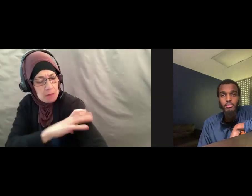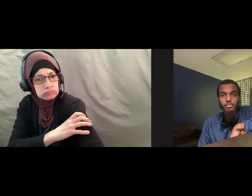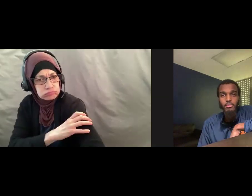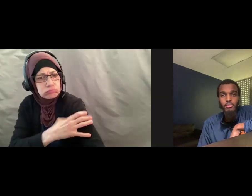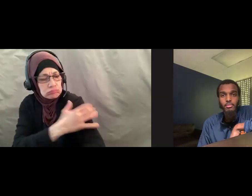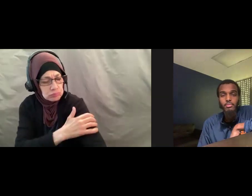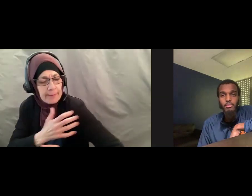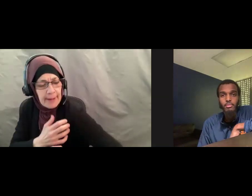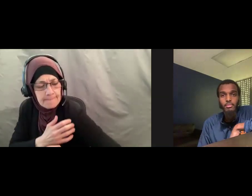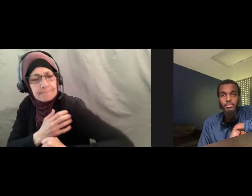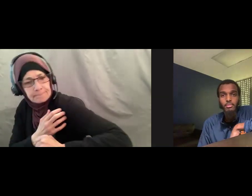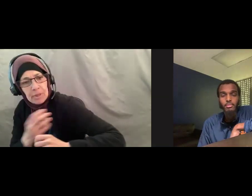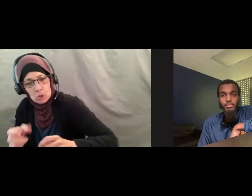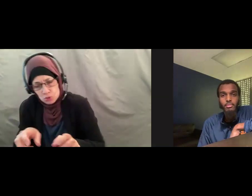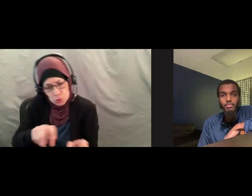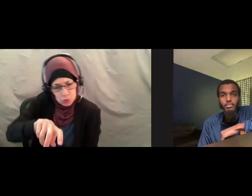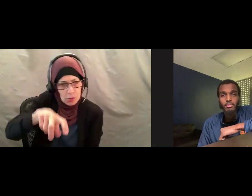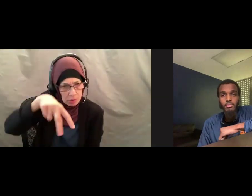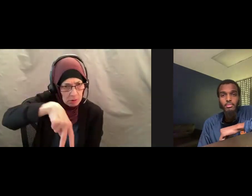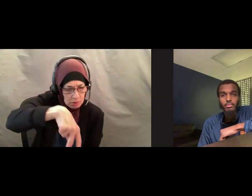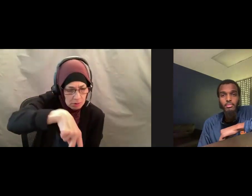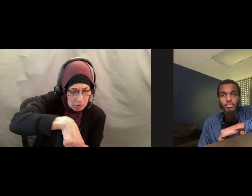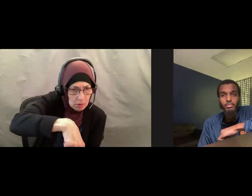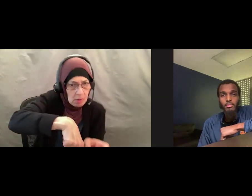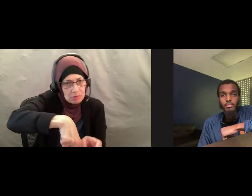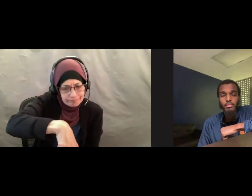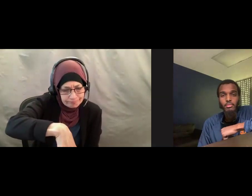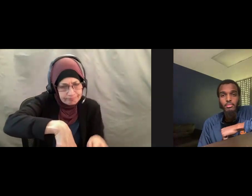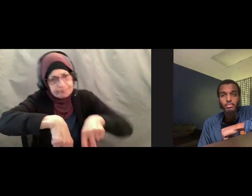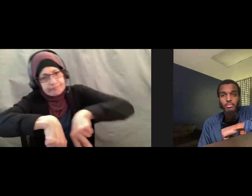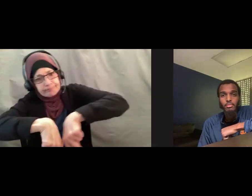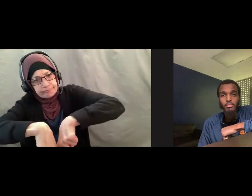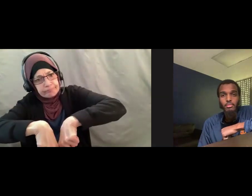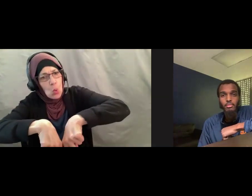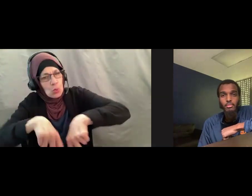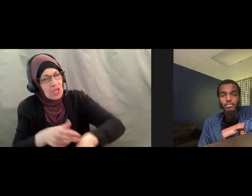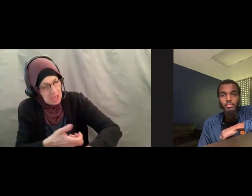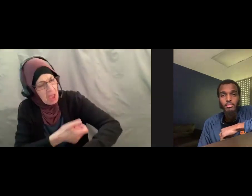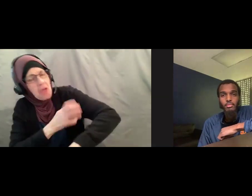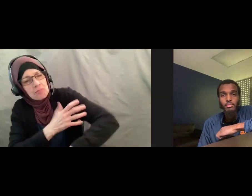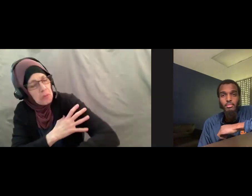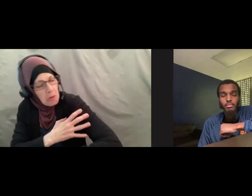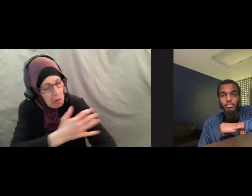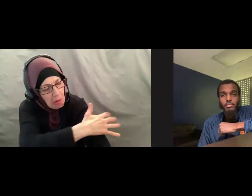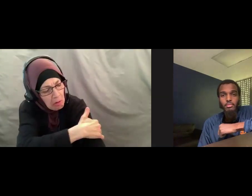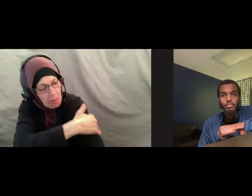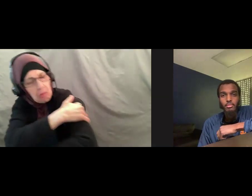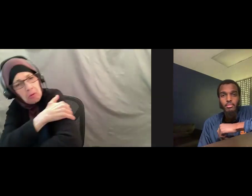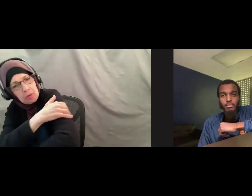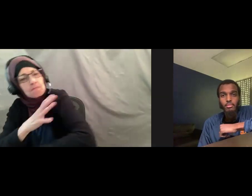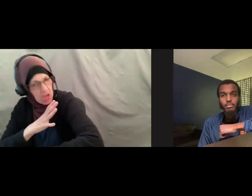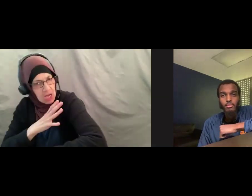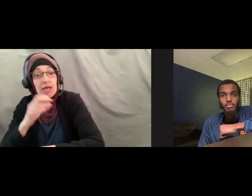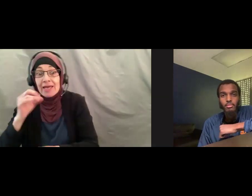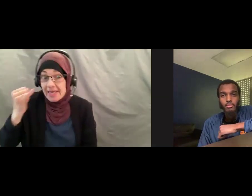Okay? Of course, if there are other women available, the man should just let